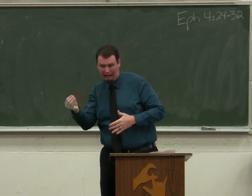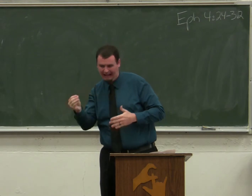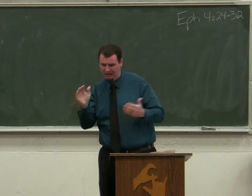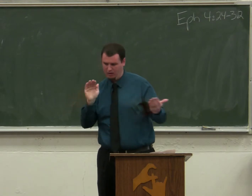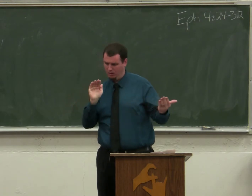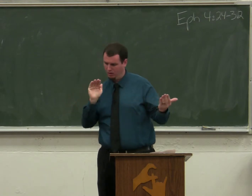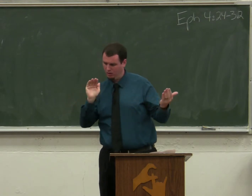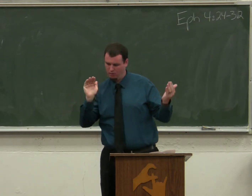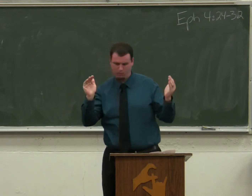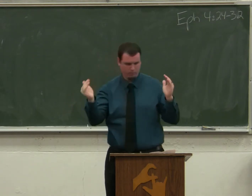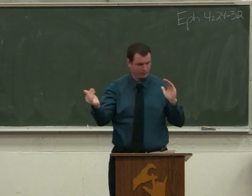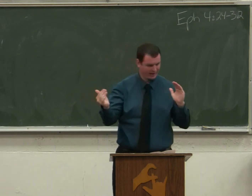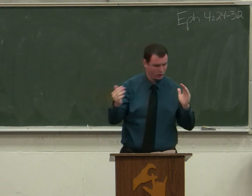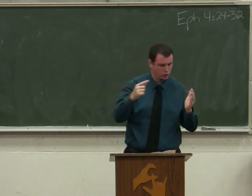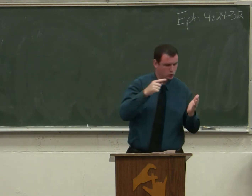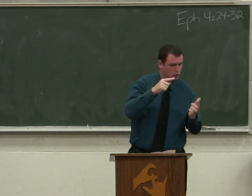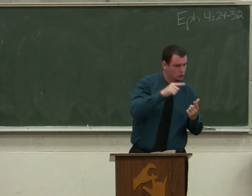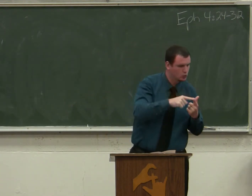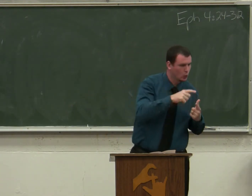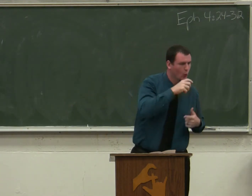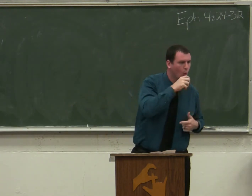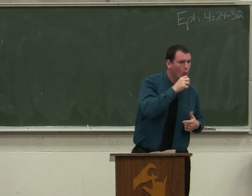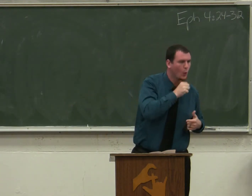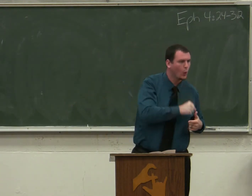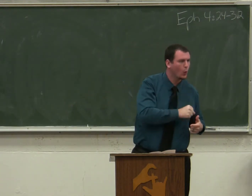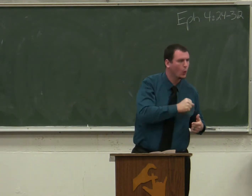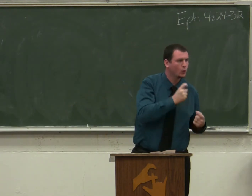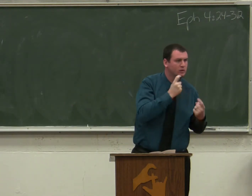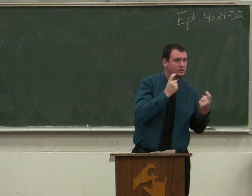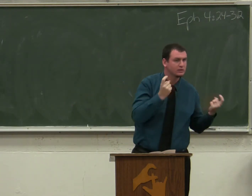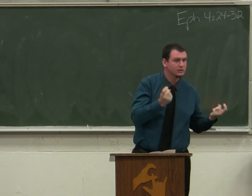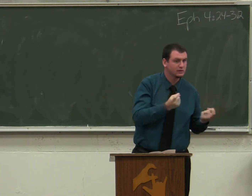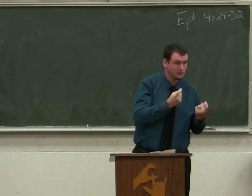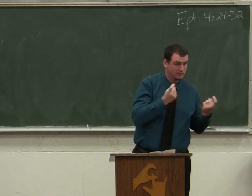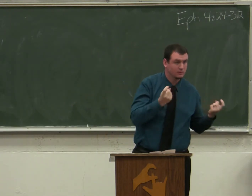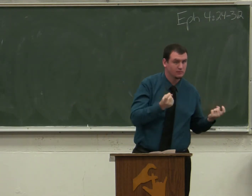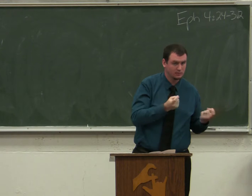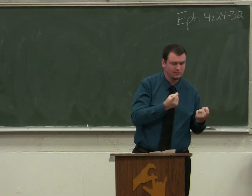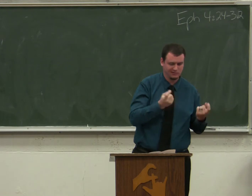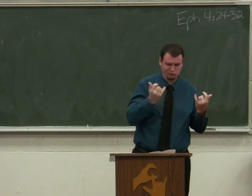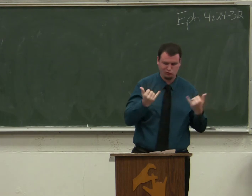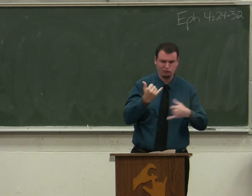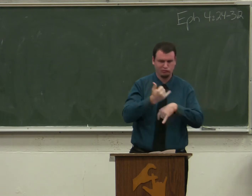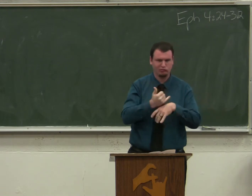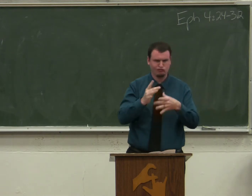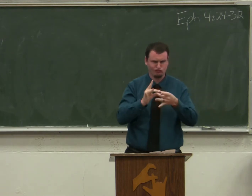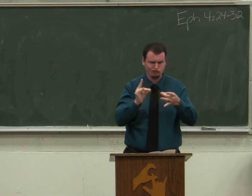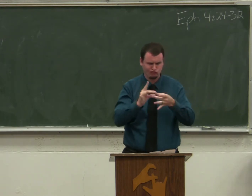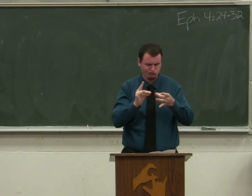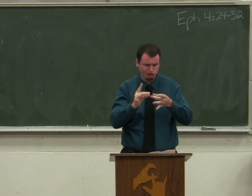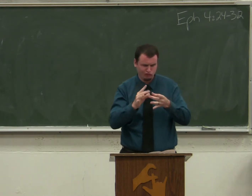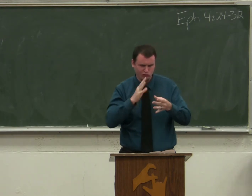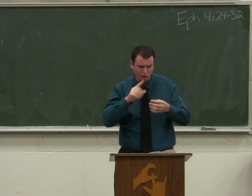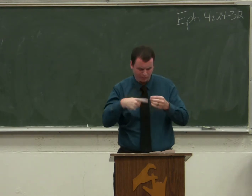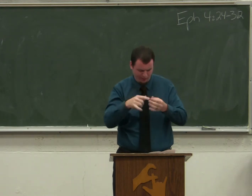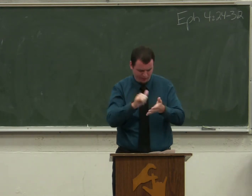the new man and comparing the new man to the old man and sin in the